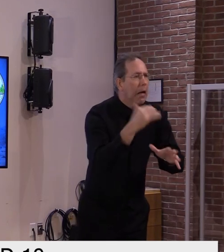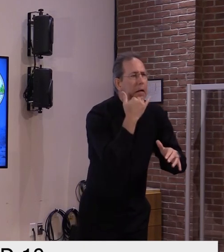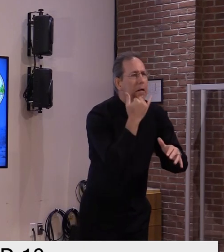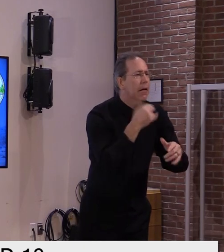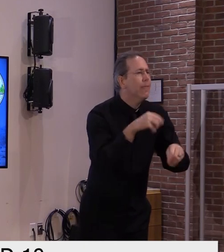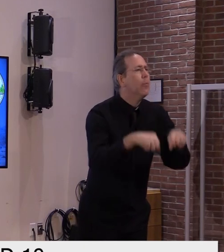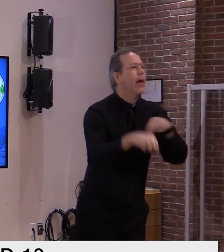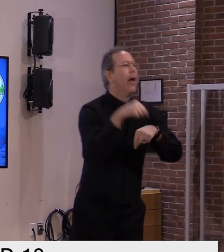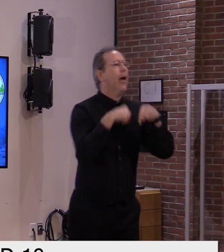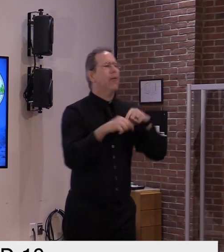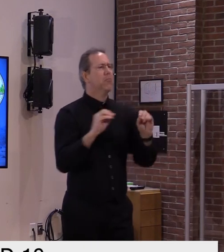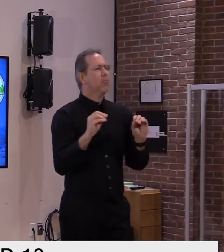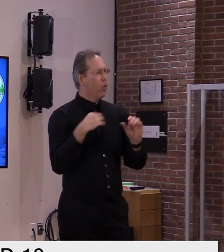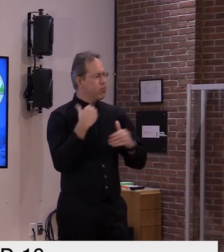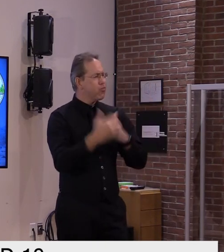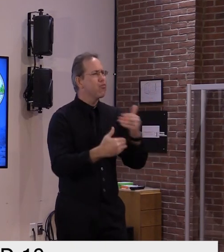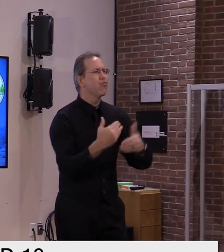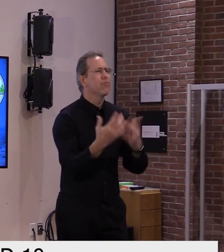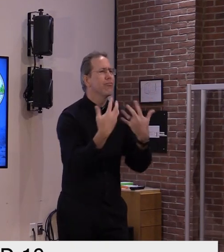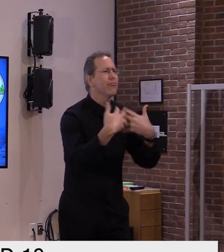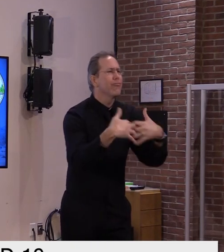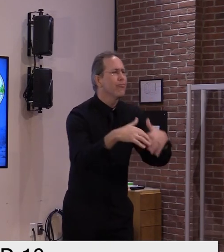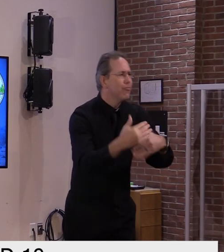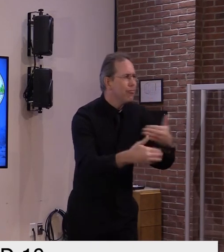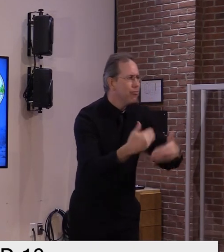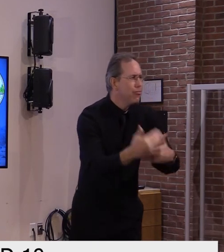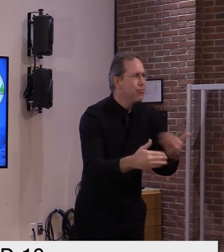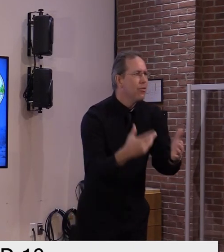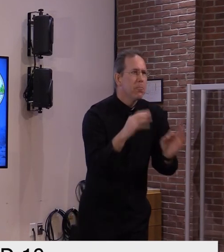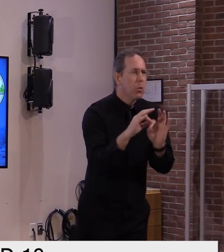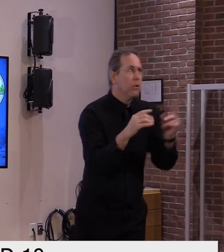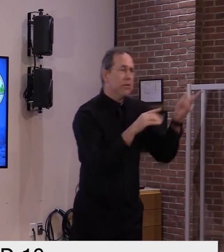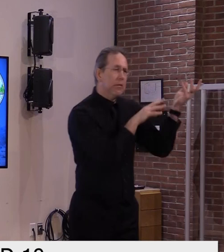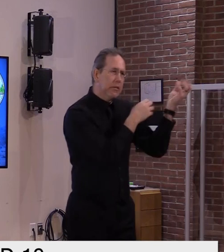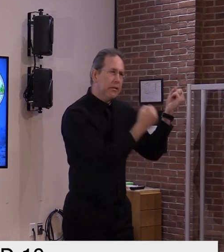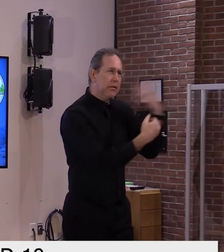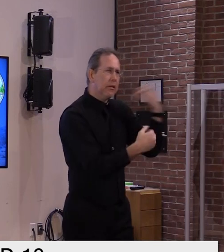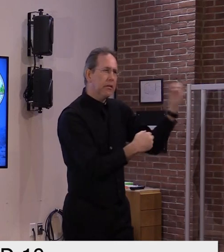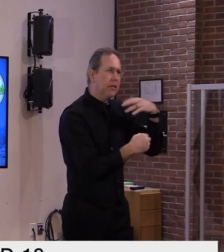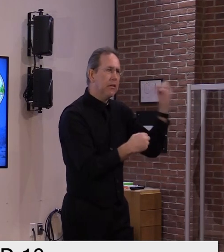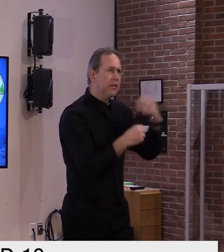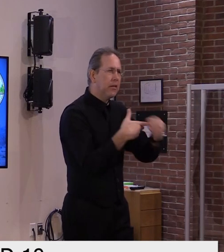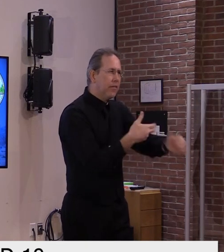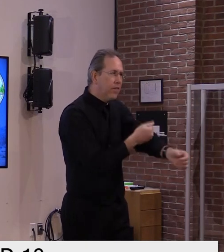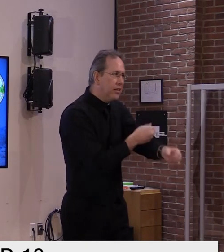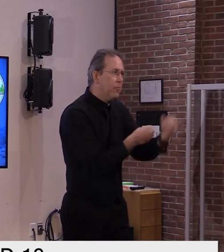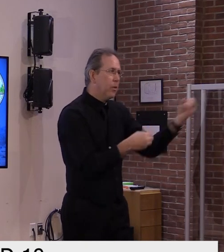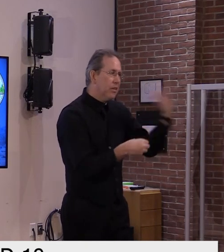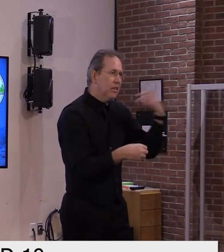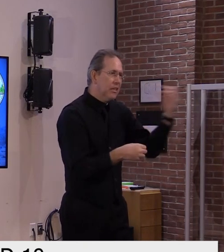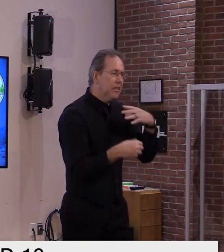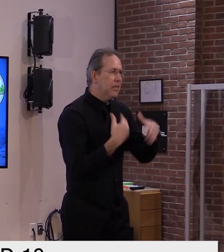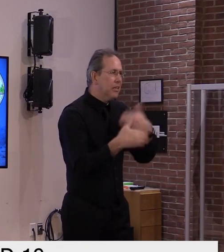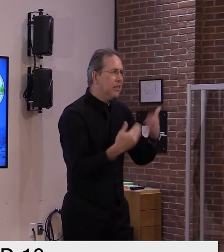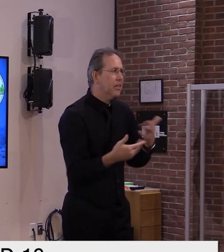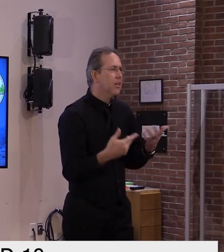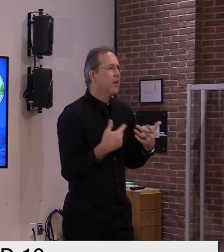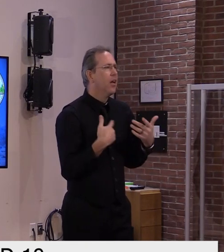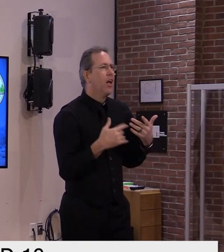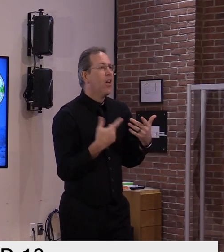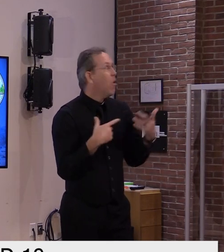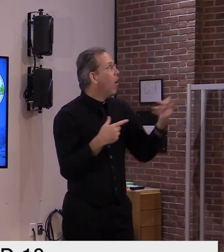and all we need is the supply. So for them to come in midstream and then turn this on its